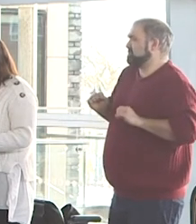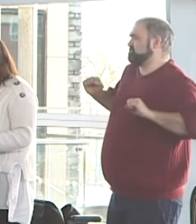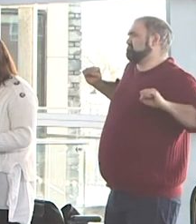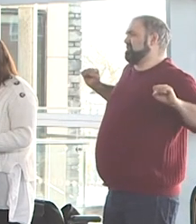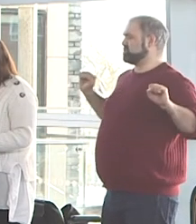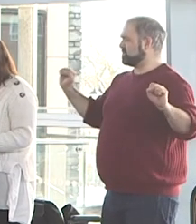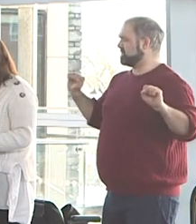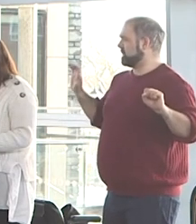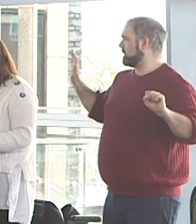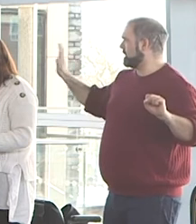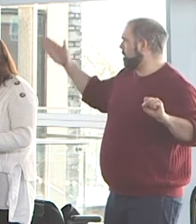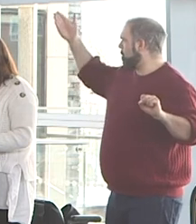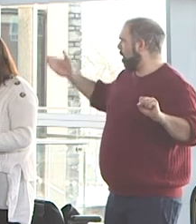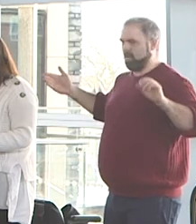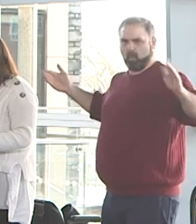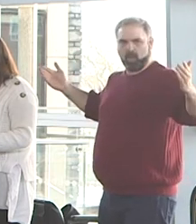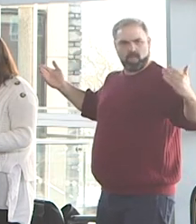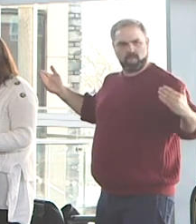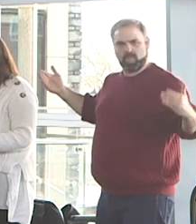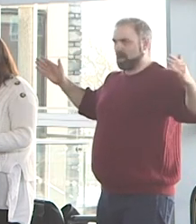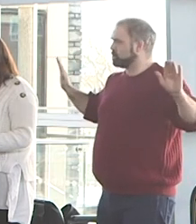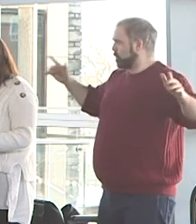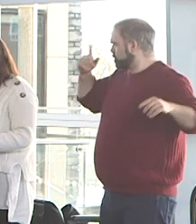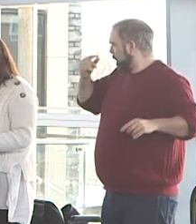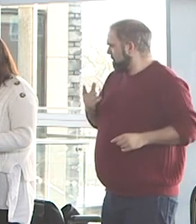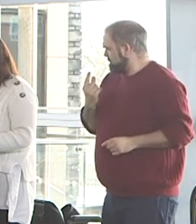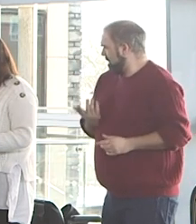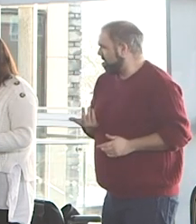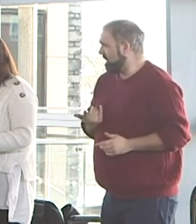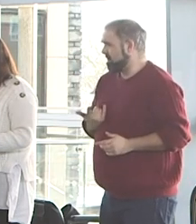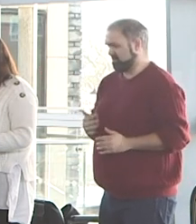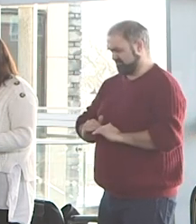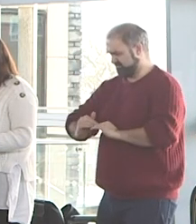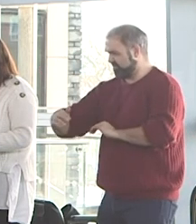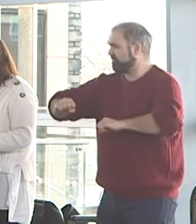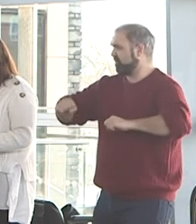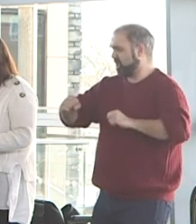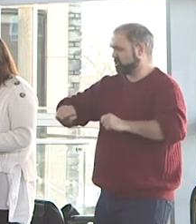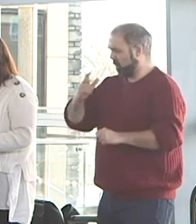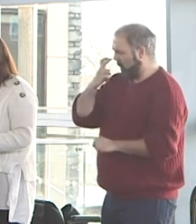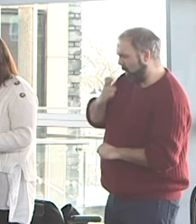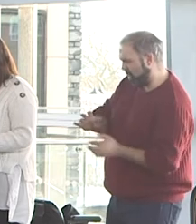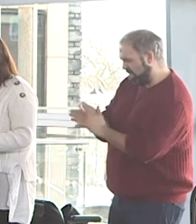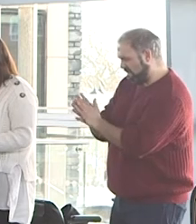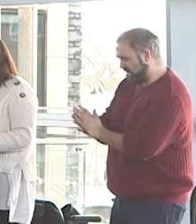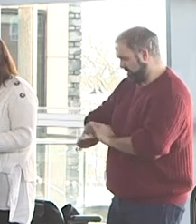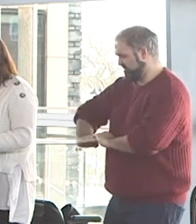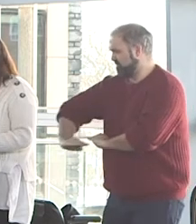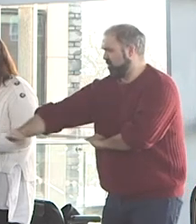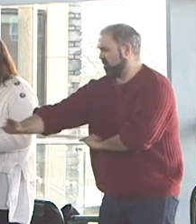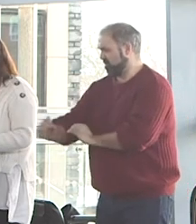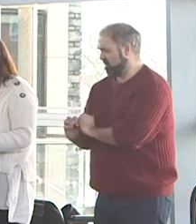could also almost touch the walls. The furniture was old and destroyed. The walls were dirty and full of holes, and the carpet had